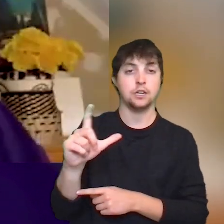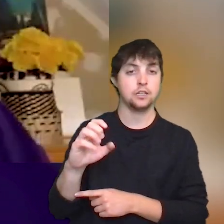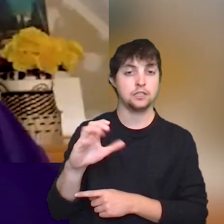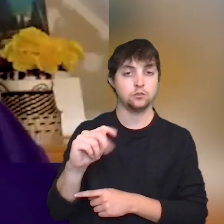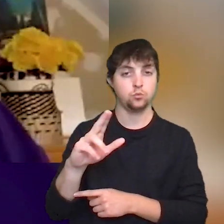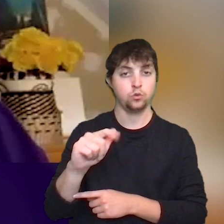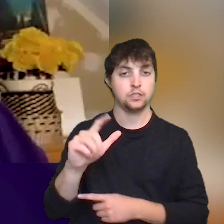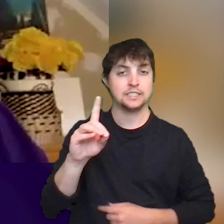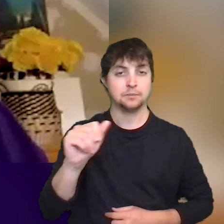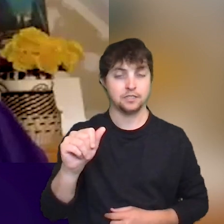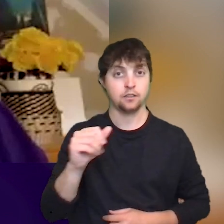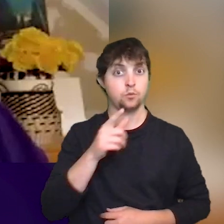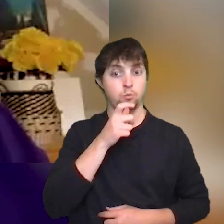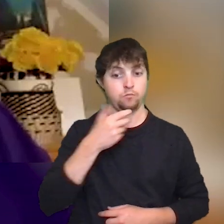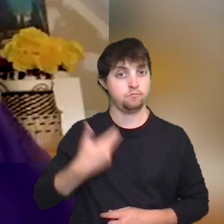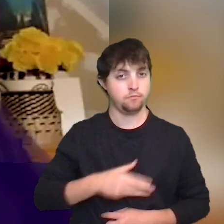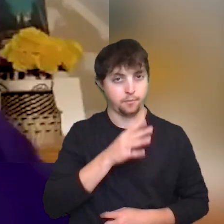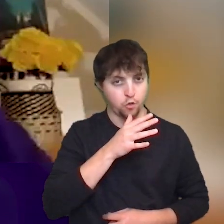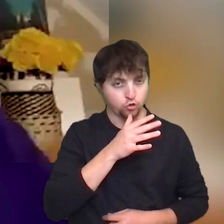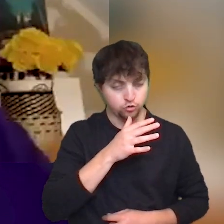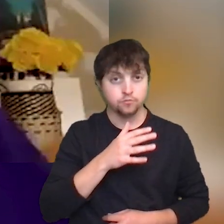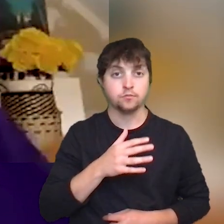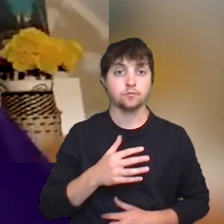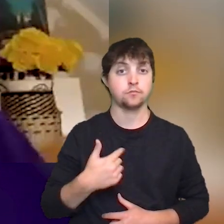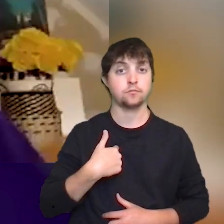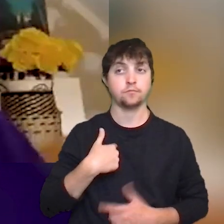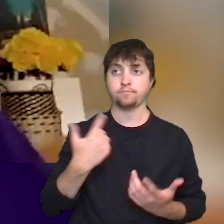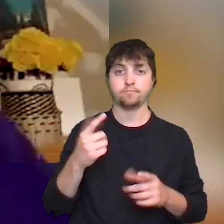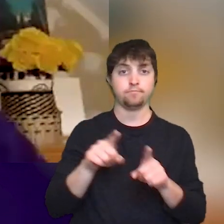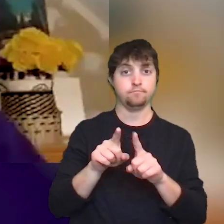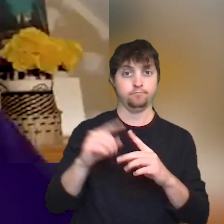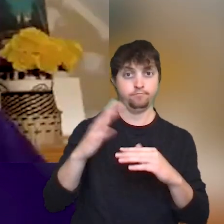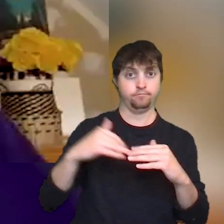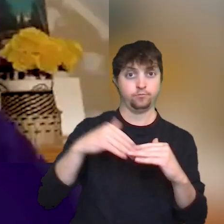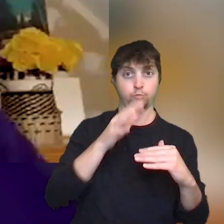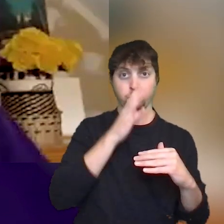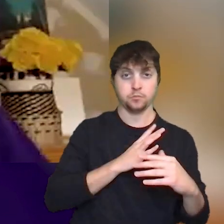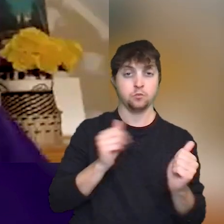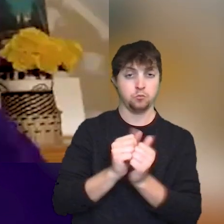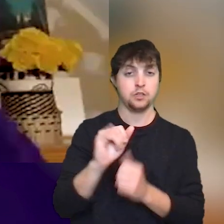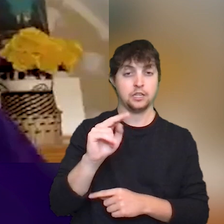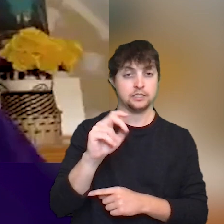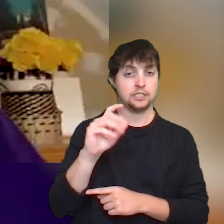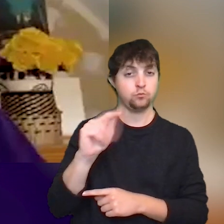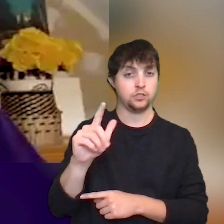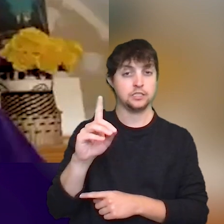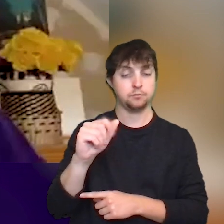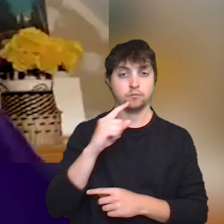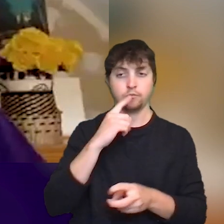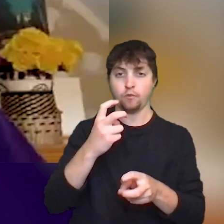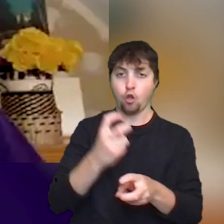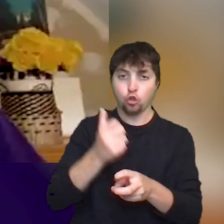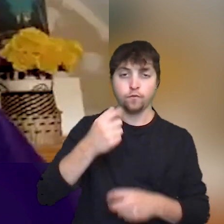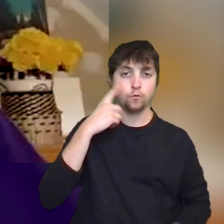intellectual disability who is a mother. Being an Indigenous woman with an intellectual disability is harder for me